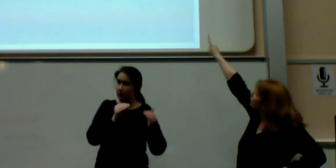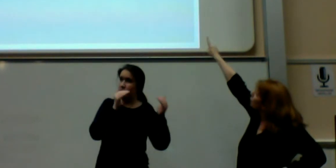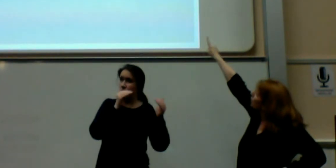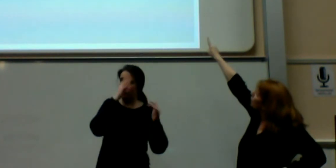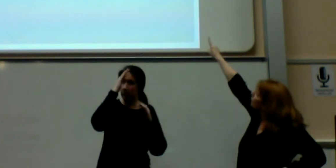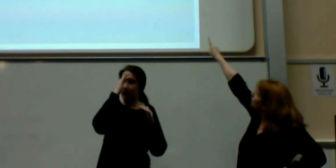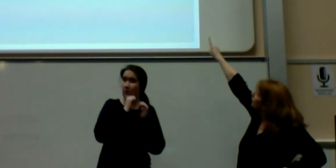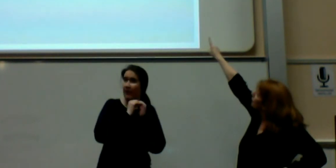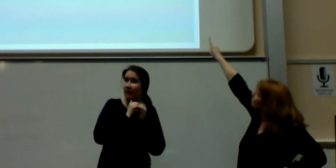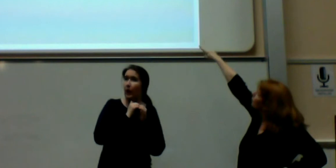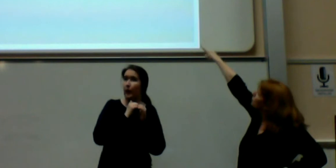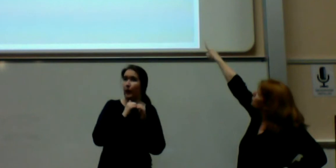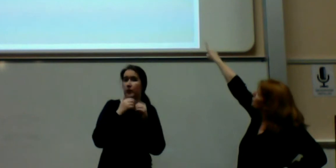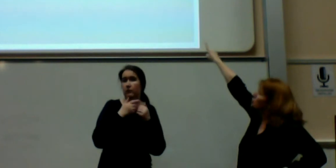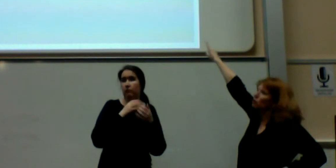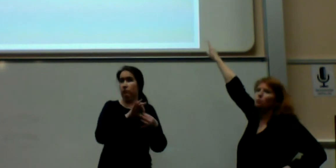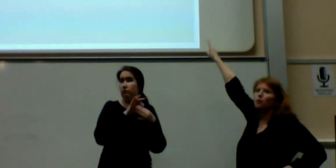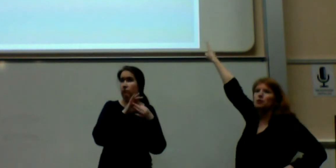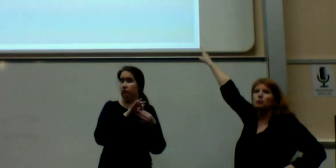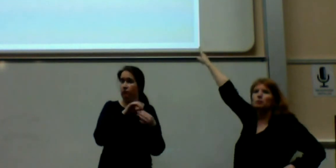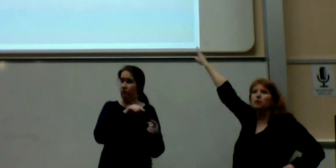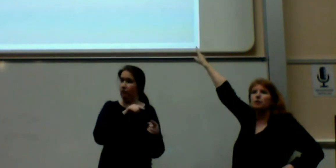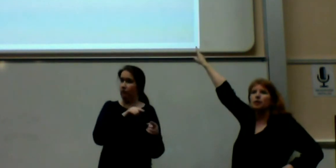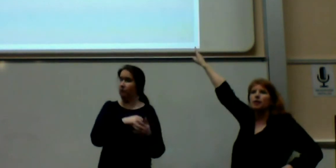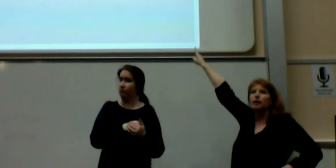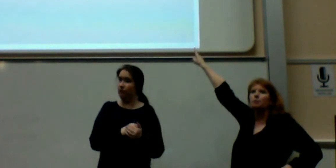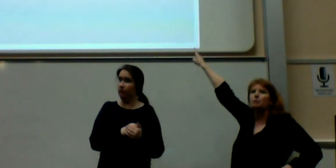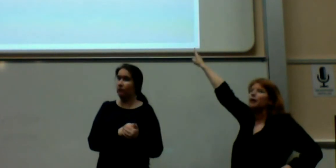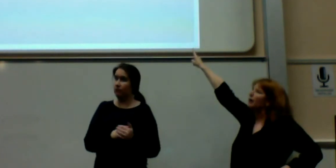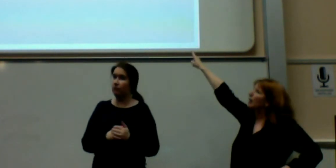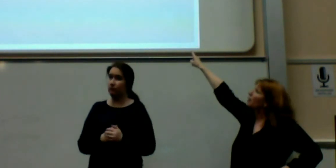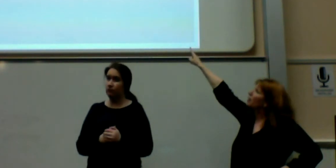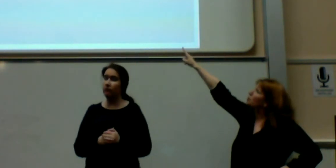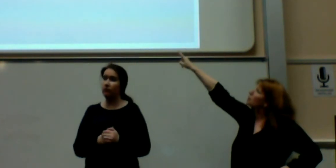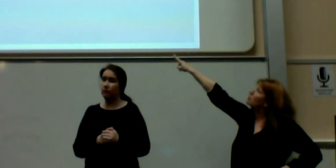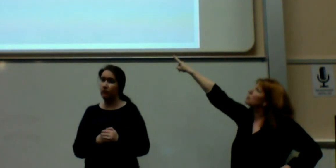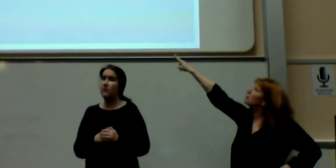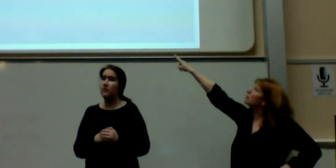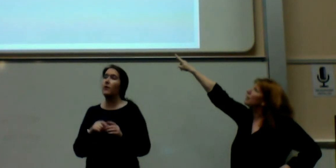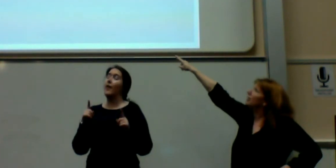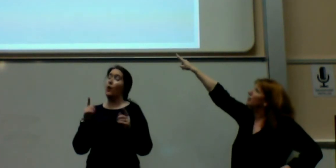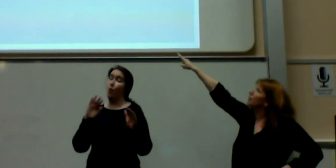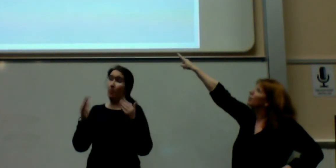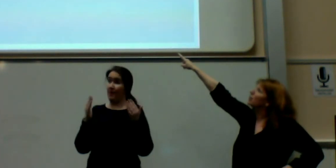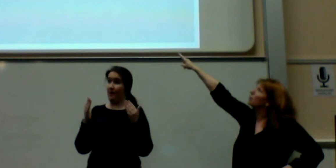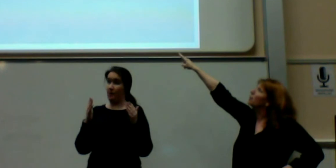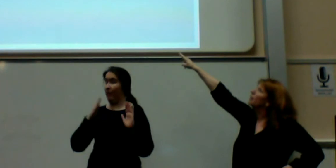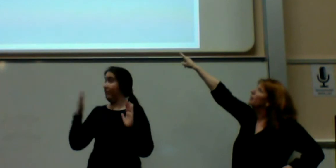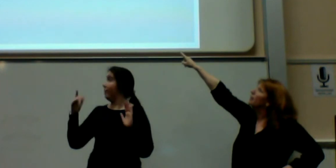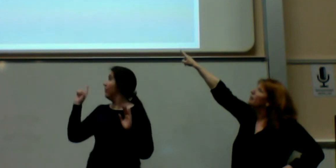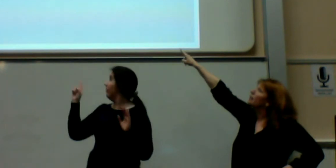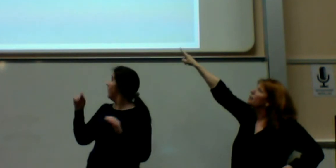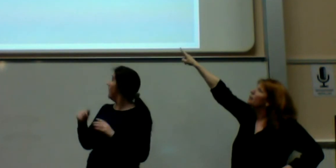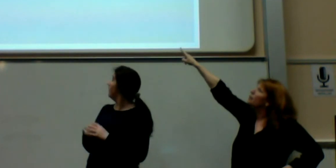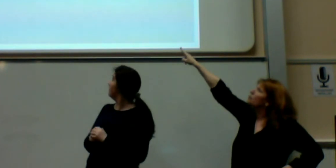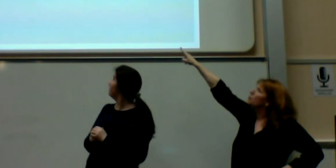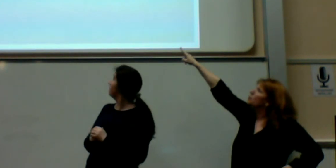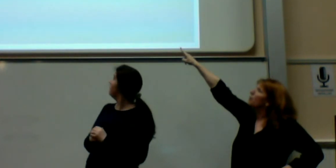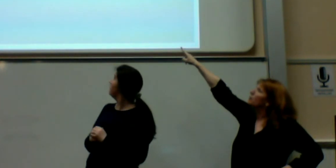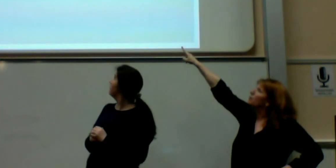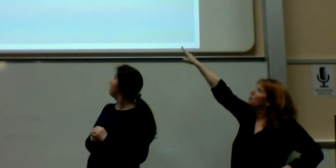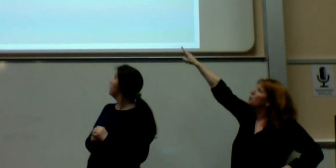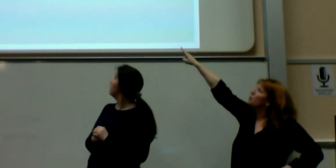the home, of the post-conventional or principled reasoning type. And then as you can see in the left-hand column, those